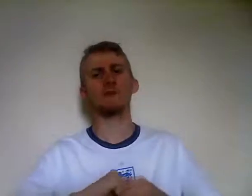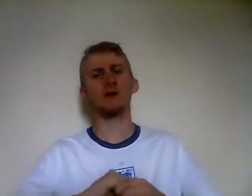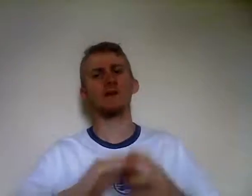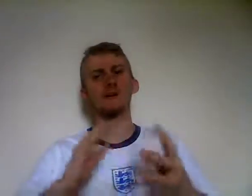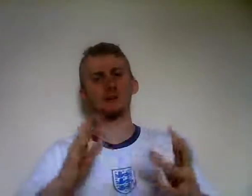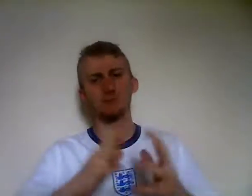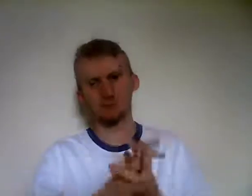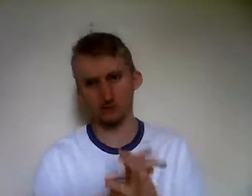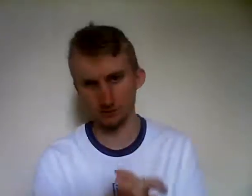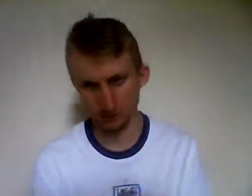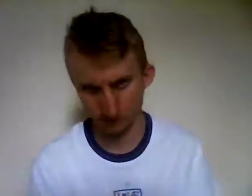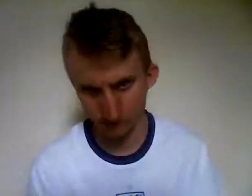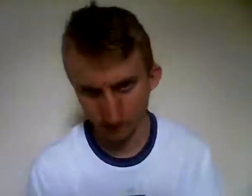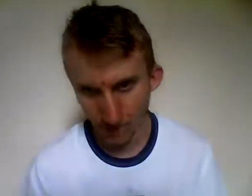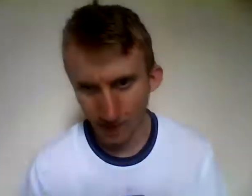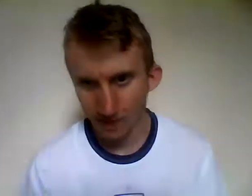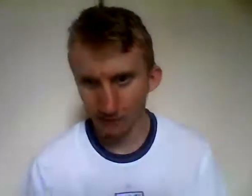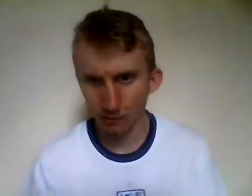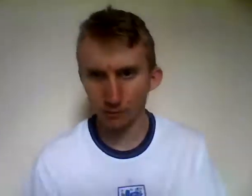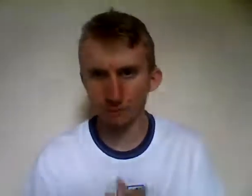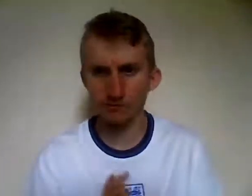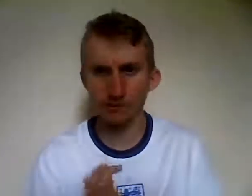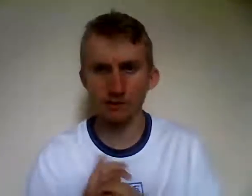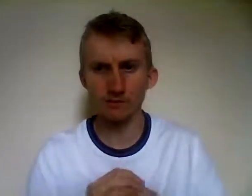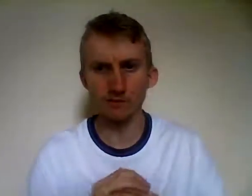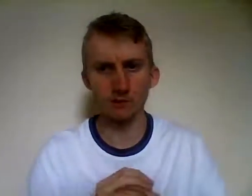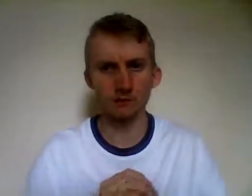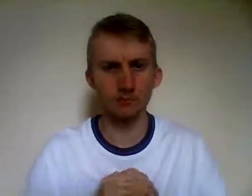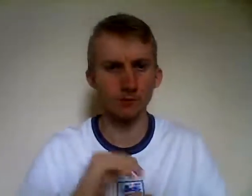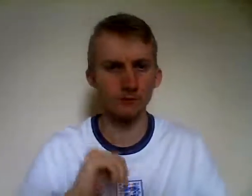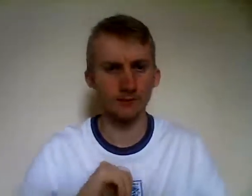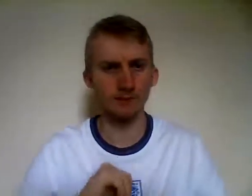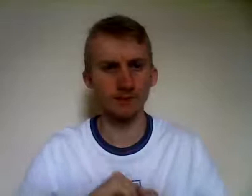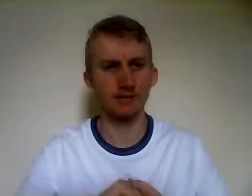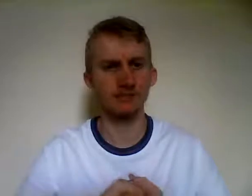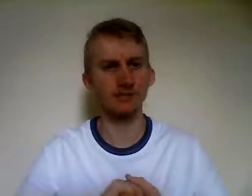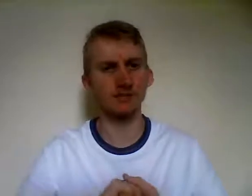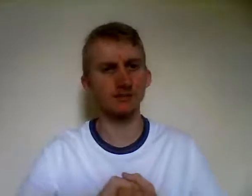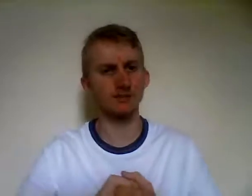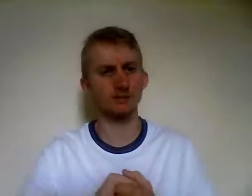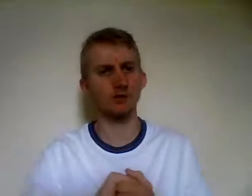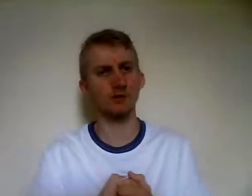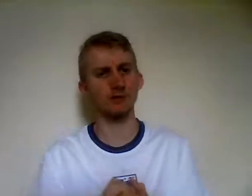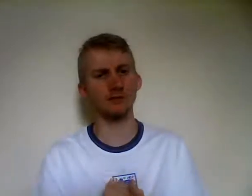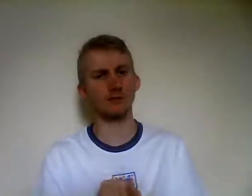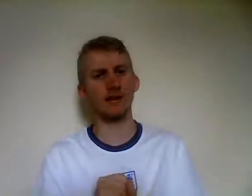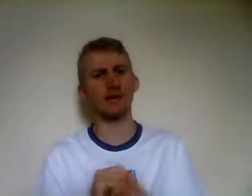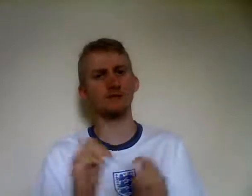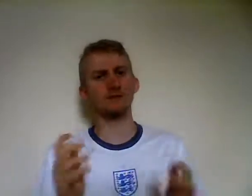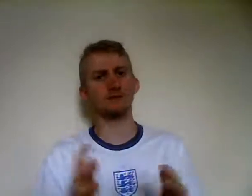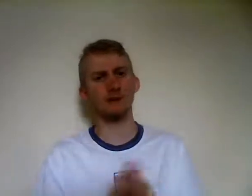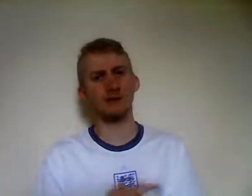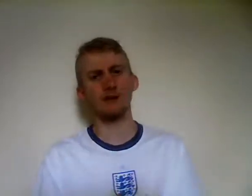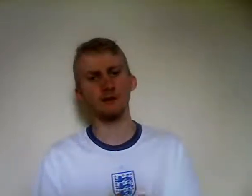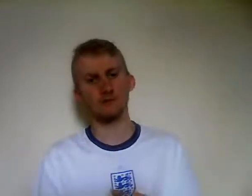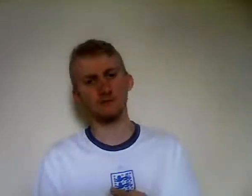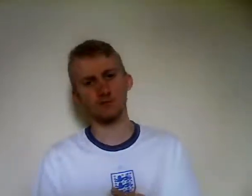their 10-point deduction. The following month, however, the club's form dipped, and this led to John Hollins and Alan Lure losing their